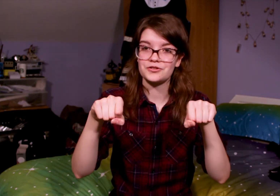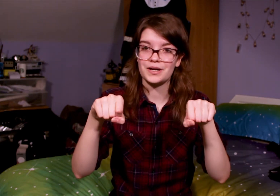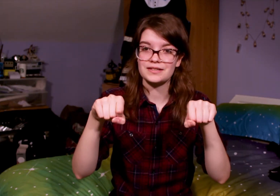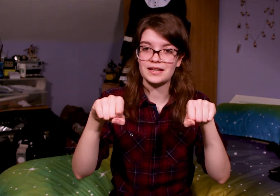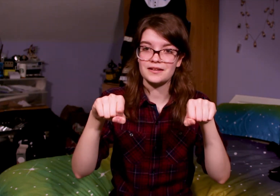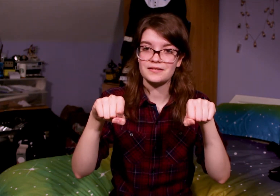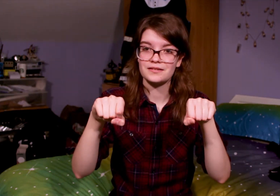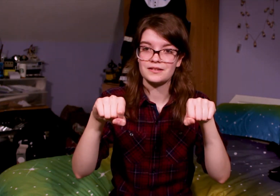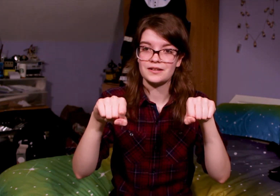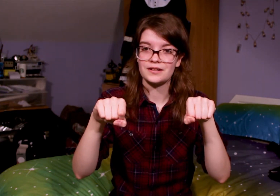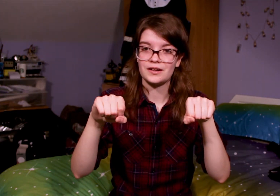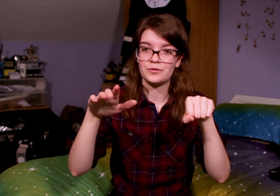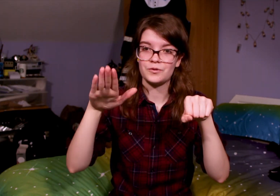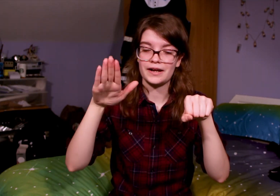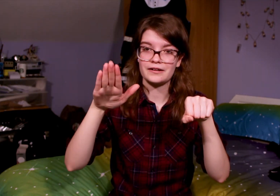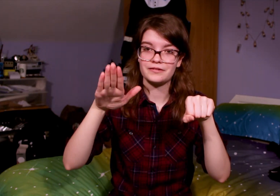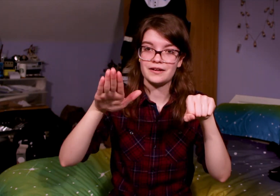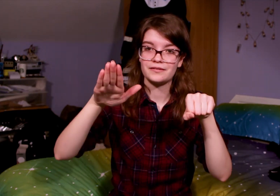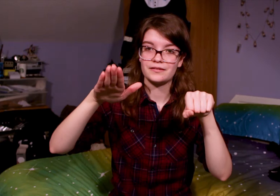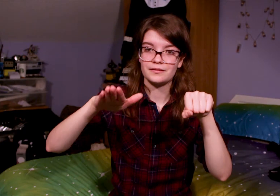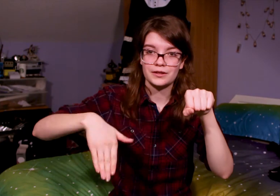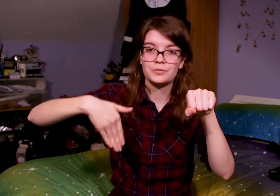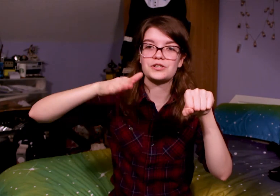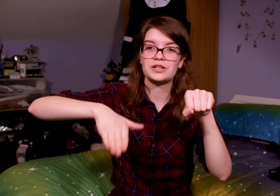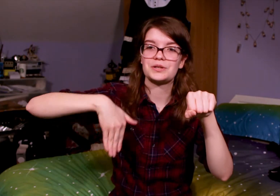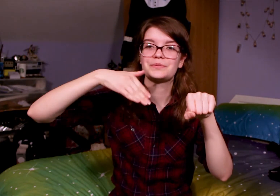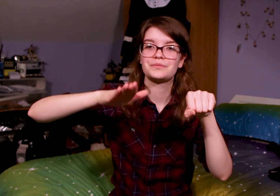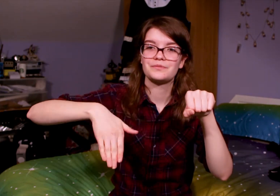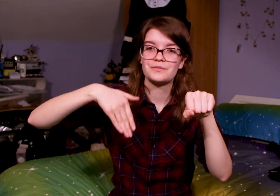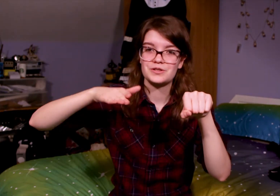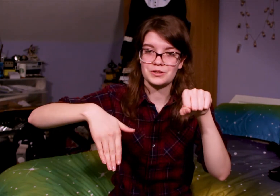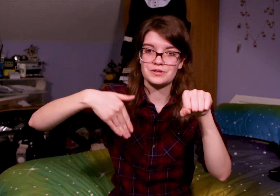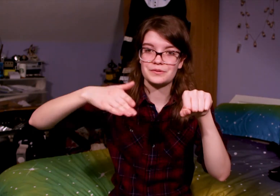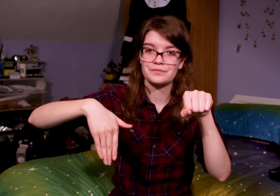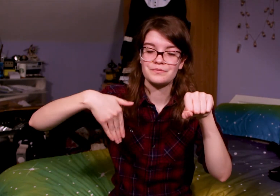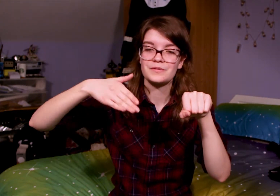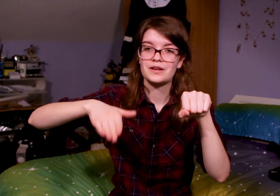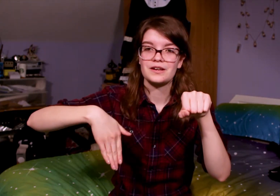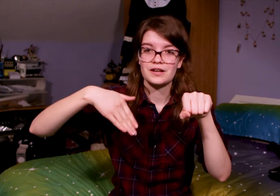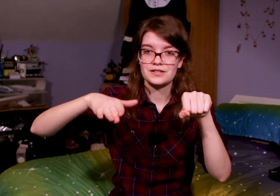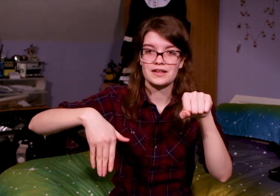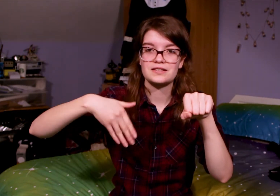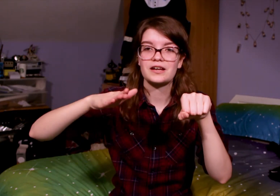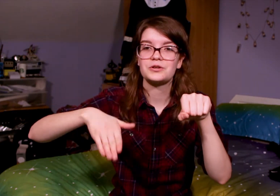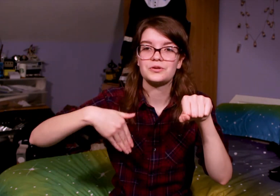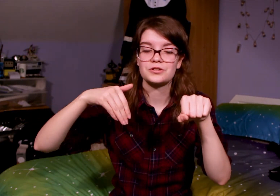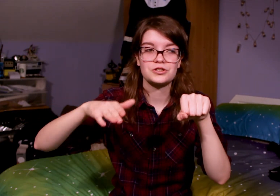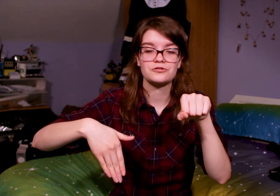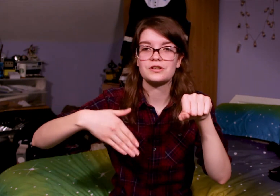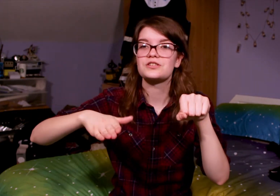handlebars again, one hand flat, like you're pushing along. Scooter. So that's like your children's